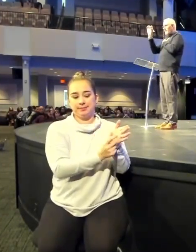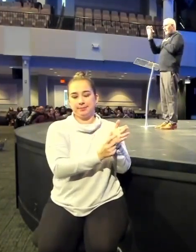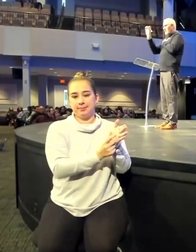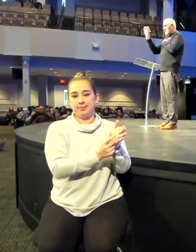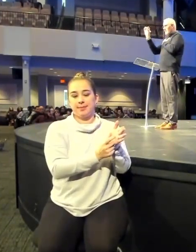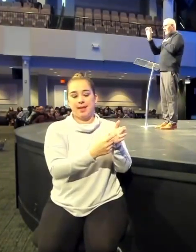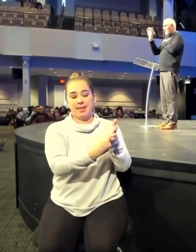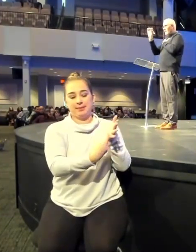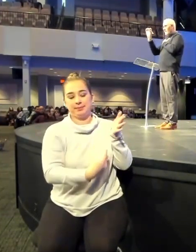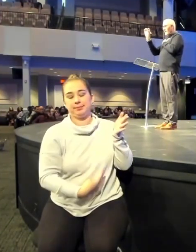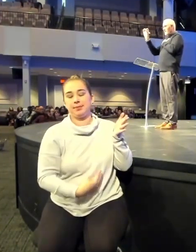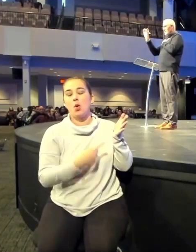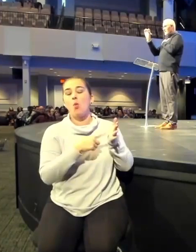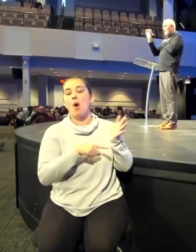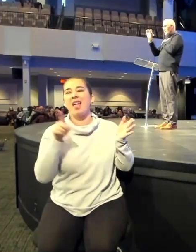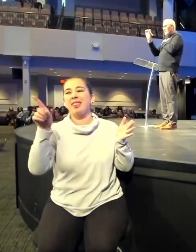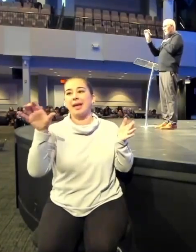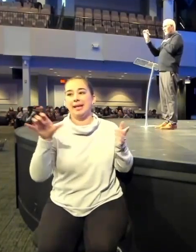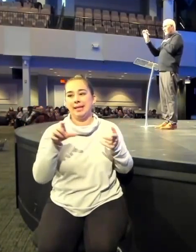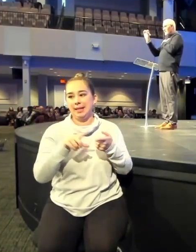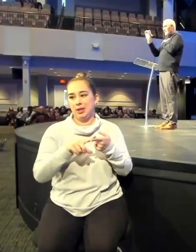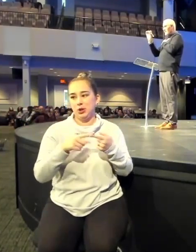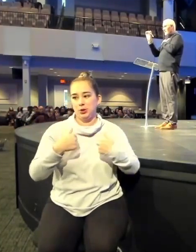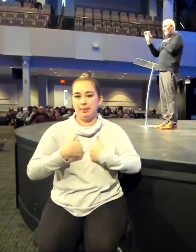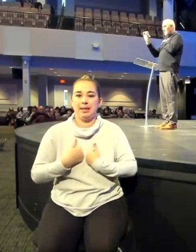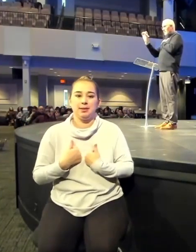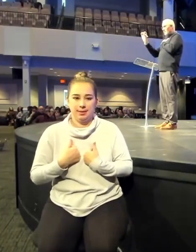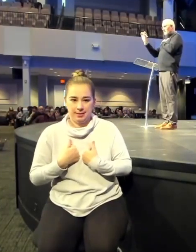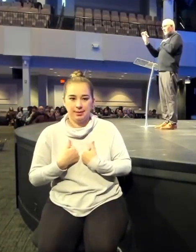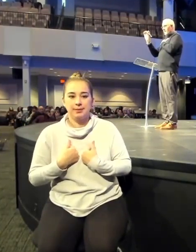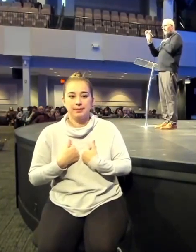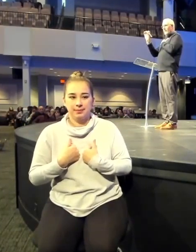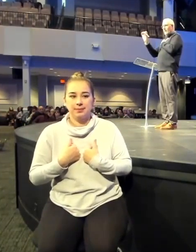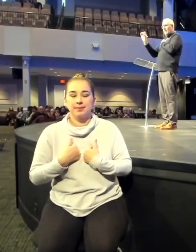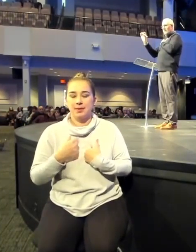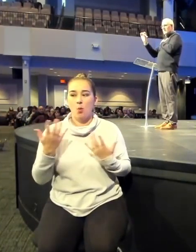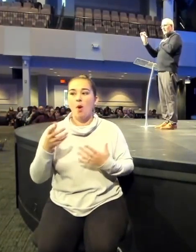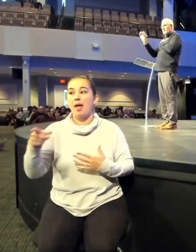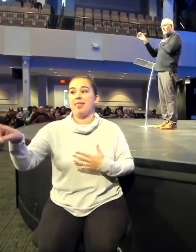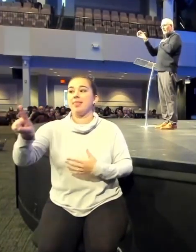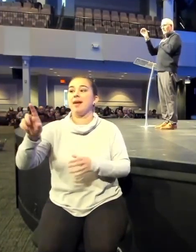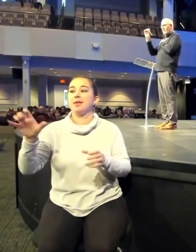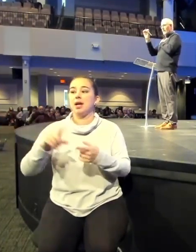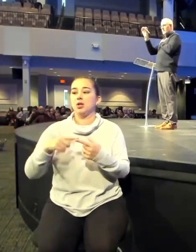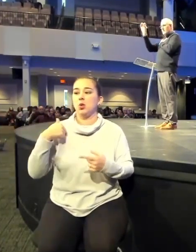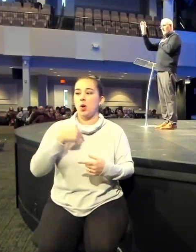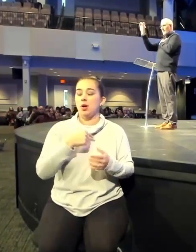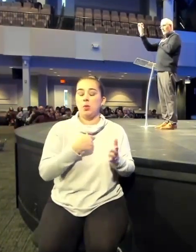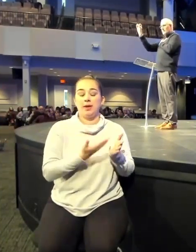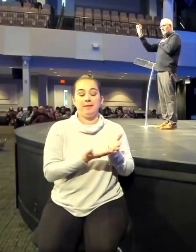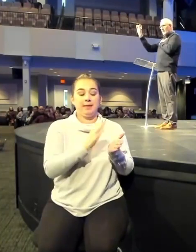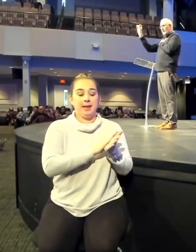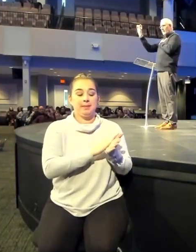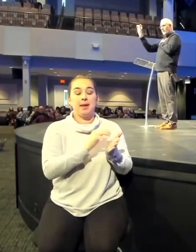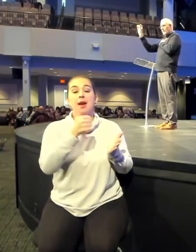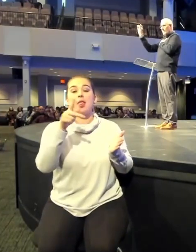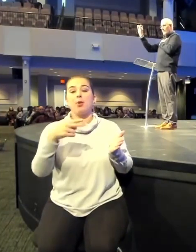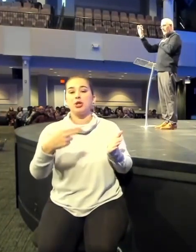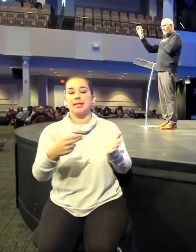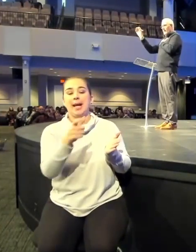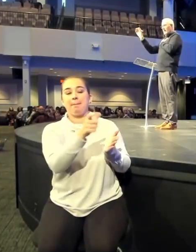and listed are the offenses that they've committed against us. We flip the page, it's somebody else's